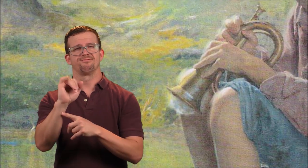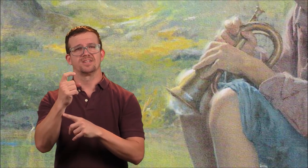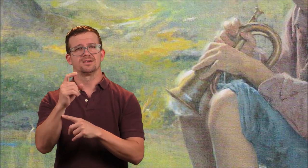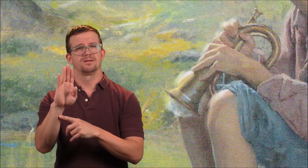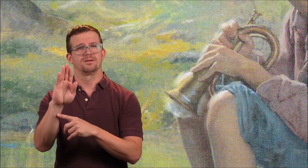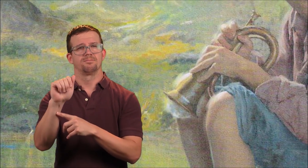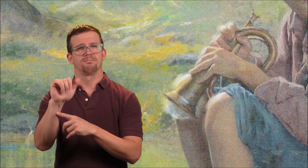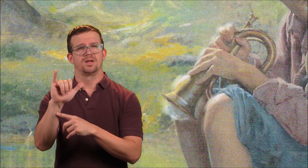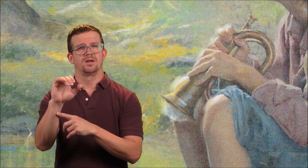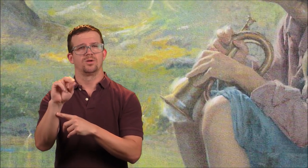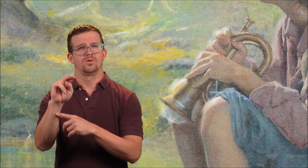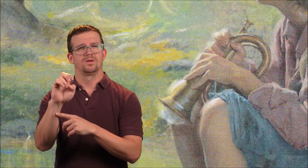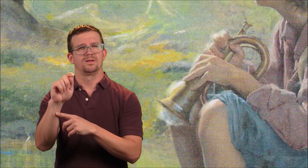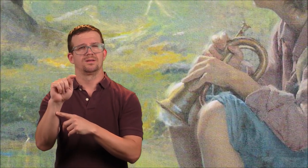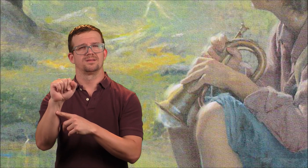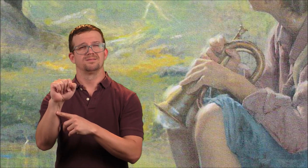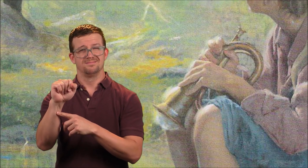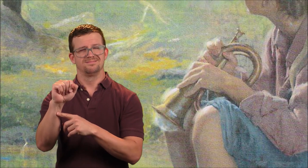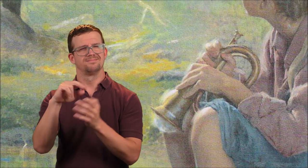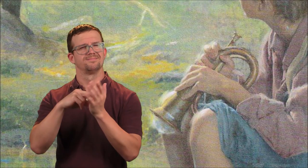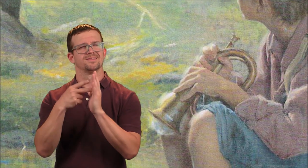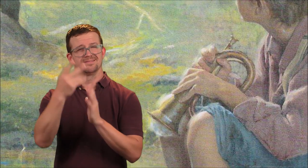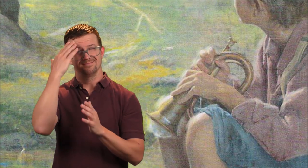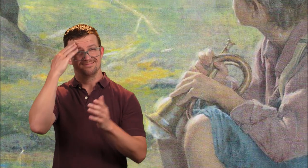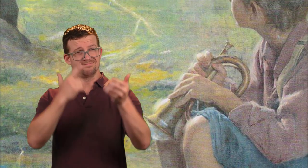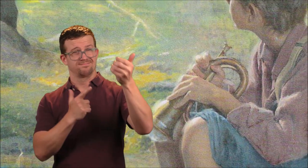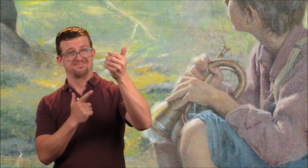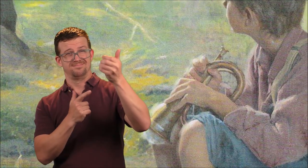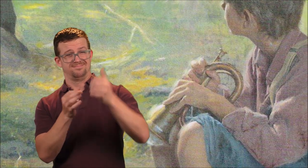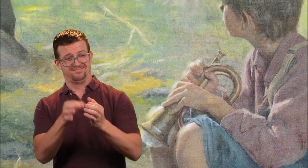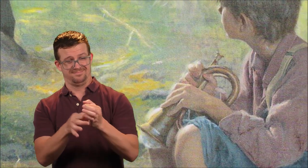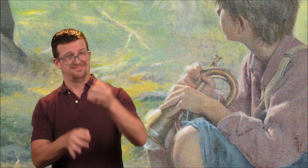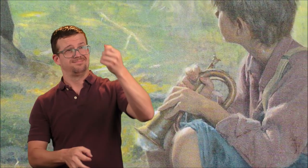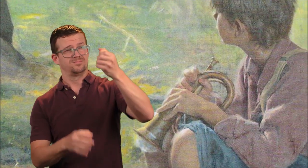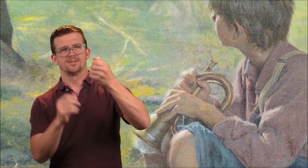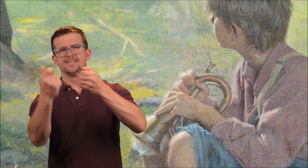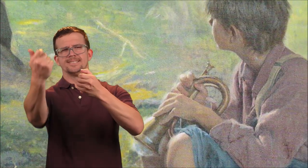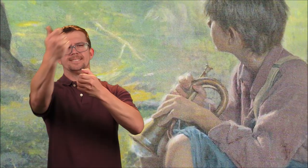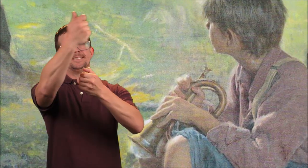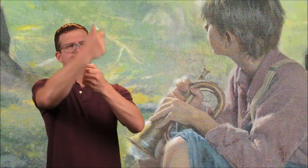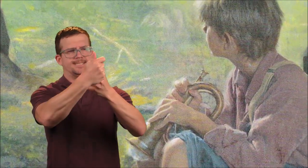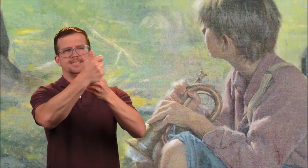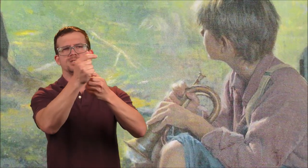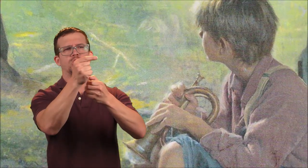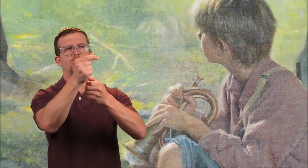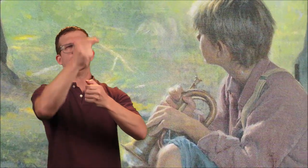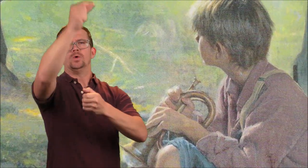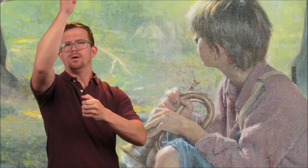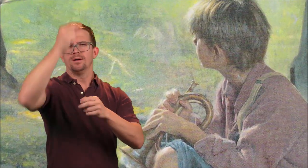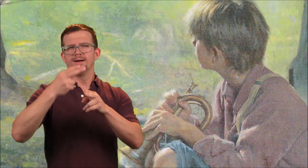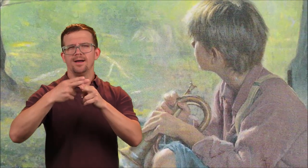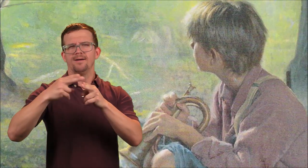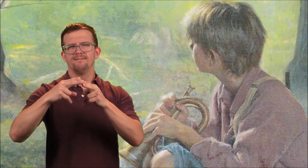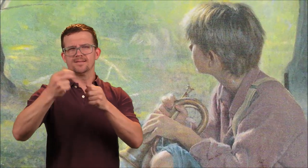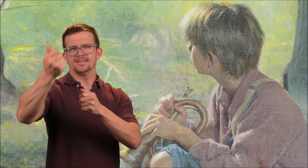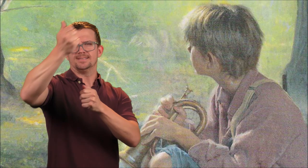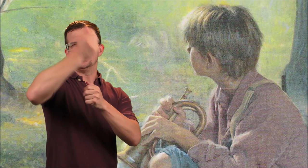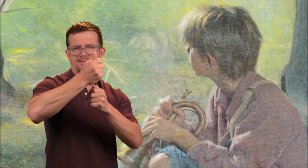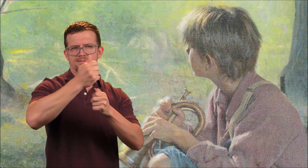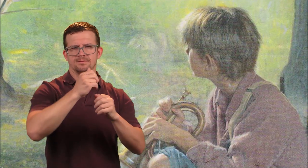Gabe looked but saw no one. So he blew "Fix bayonets," and instantly